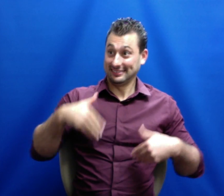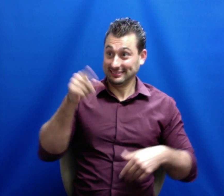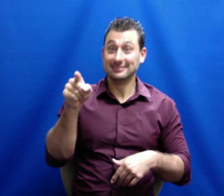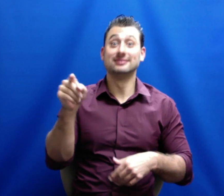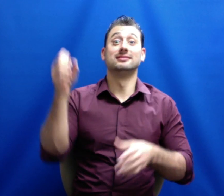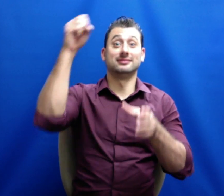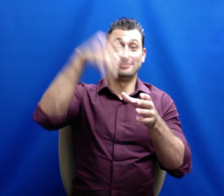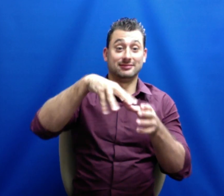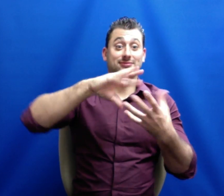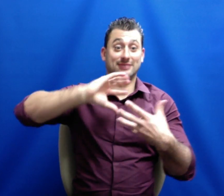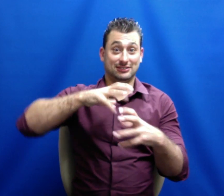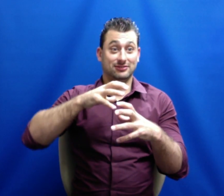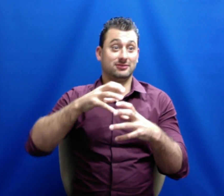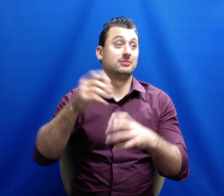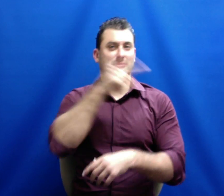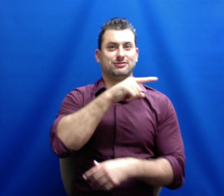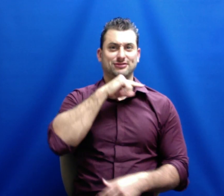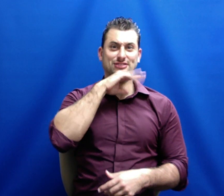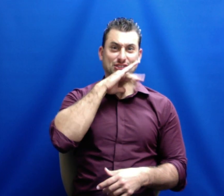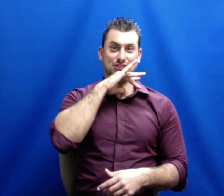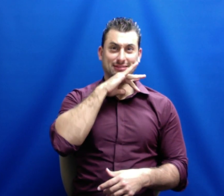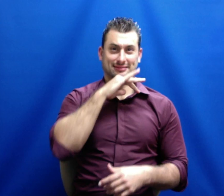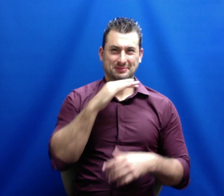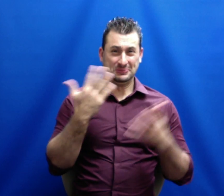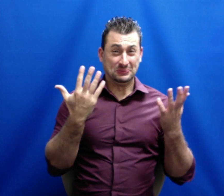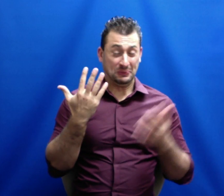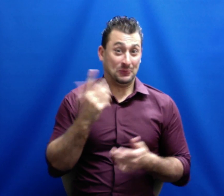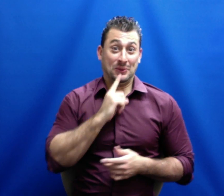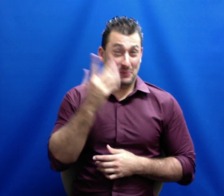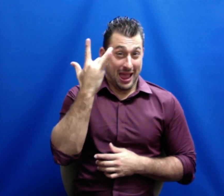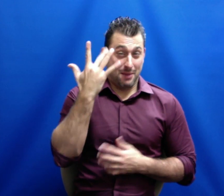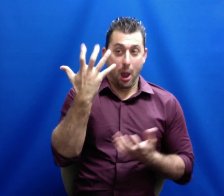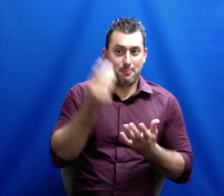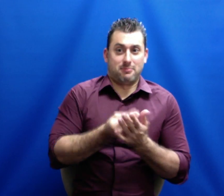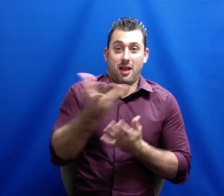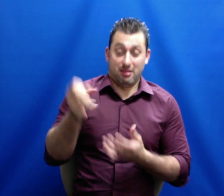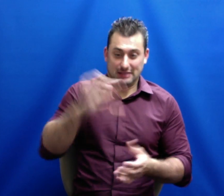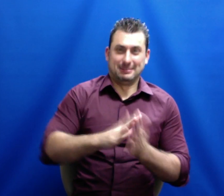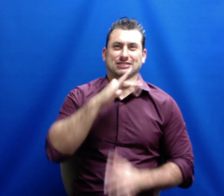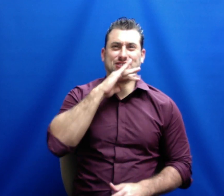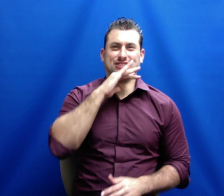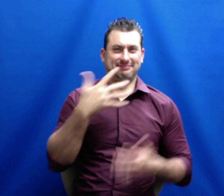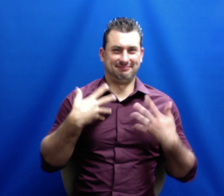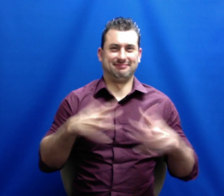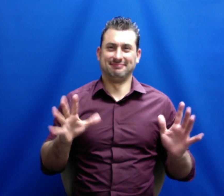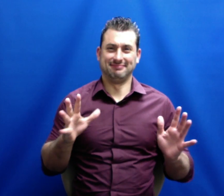Putting the dirty pants, if you look at it from an English perspective, you're putting clean pants into a washing machine to become dirty. And